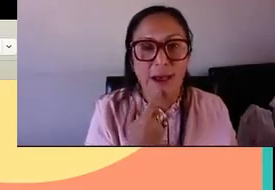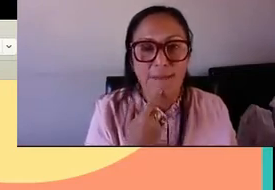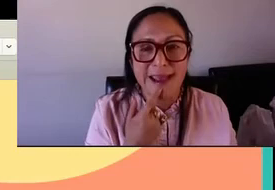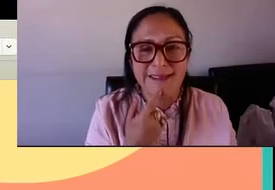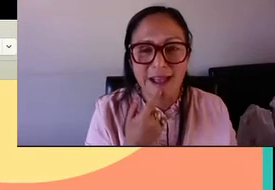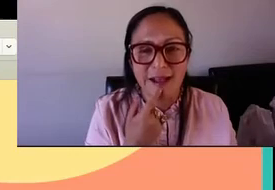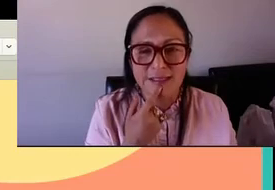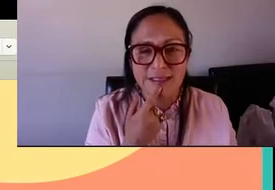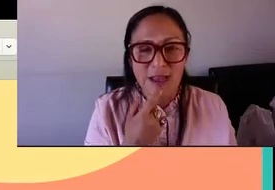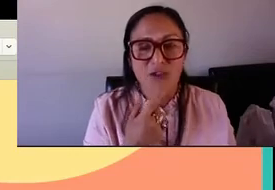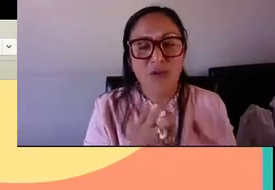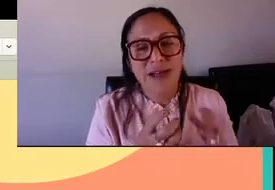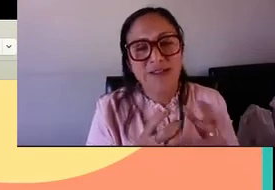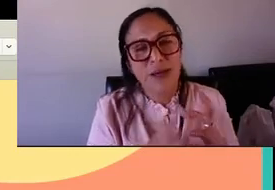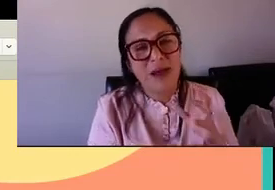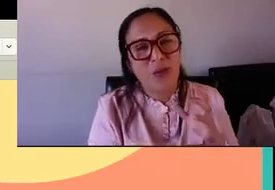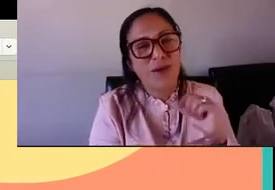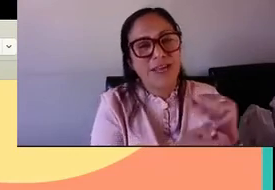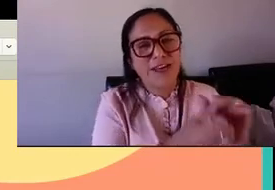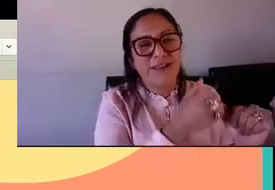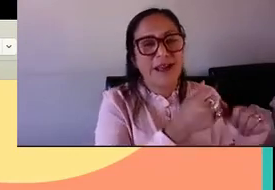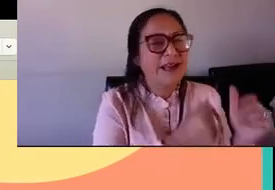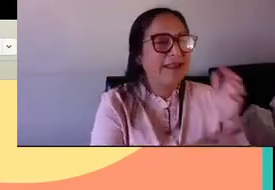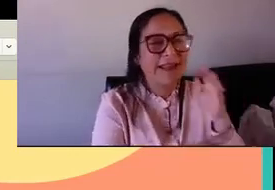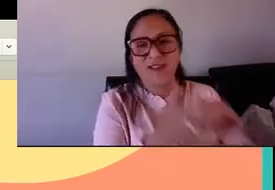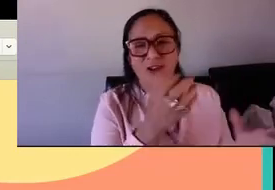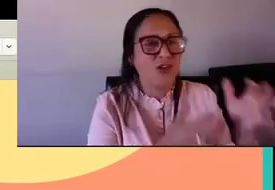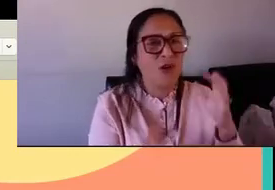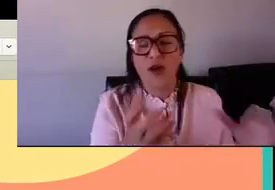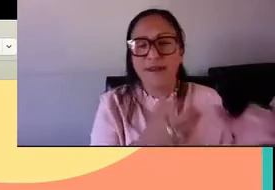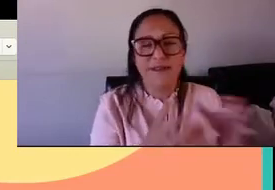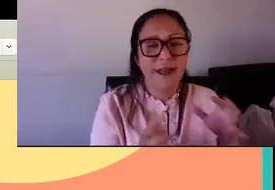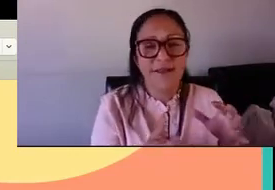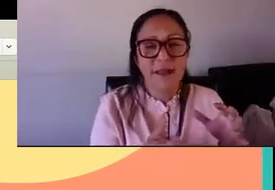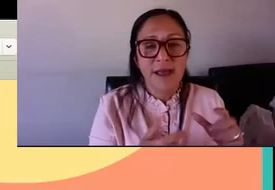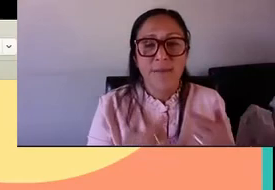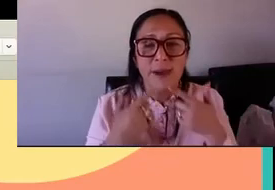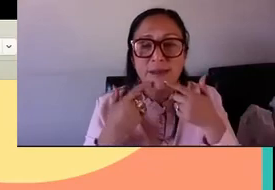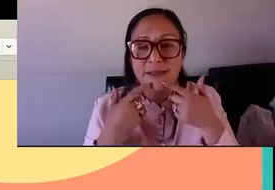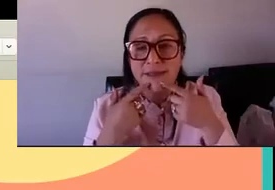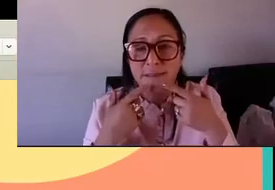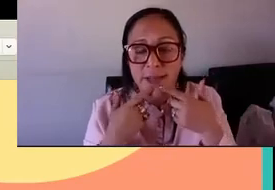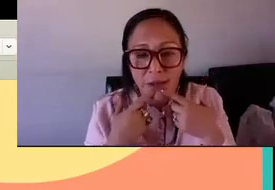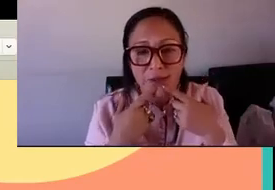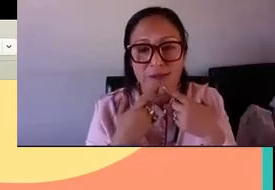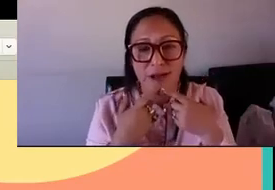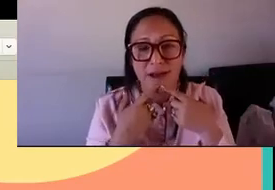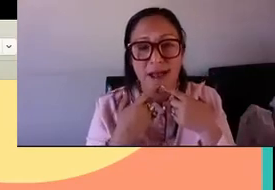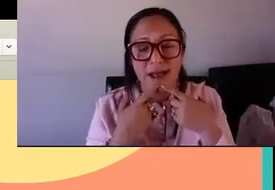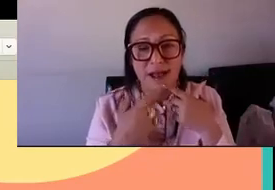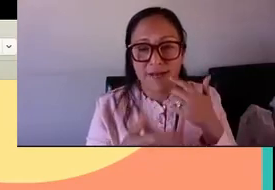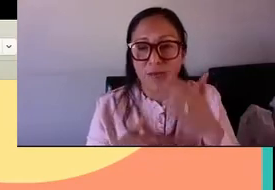how to make the sounds. So that's why they get really good at signing and they can start to learn all these signs, but the mouth is